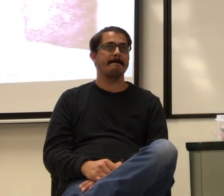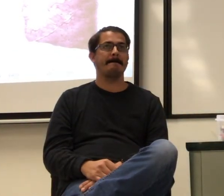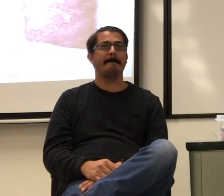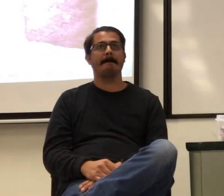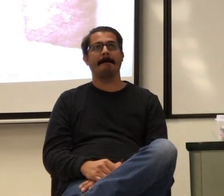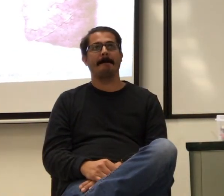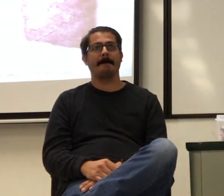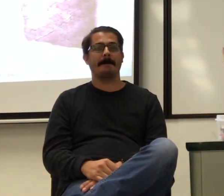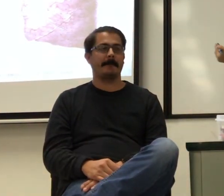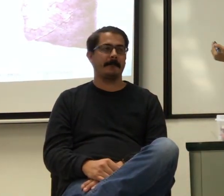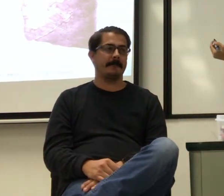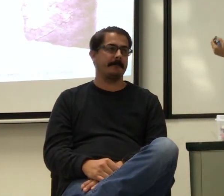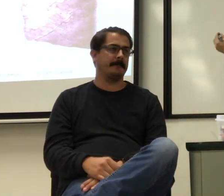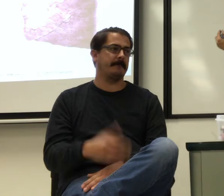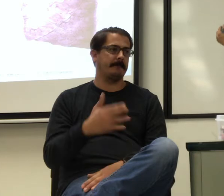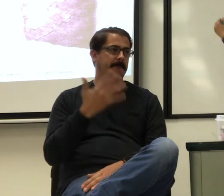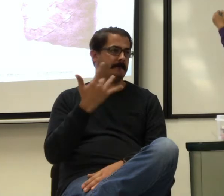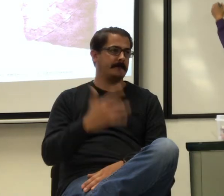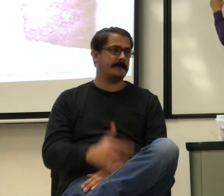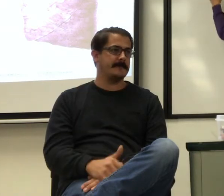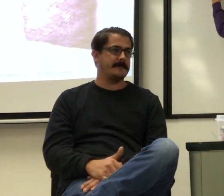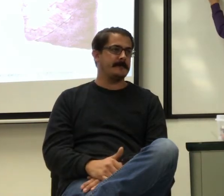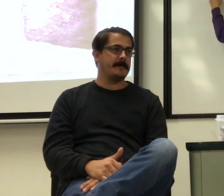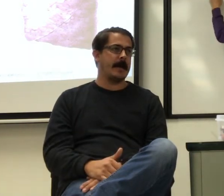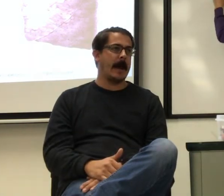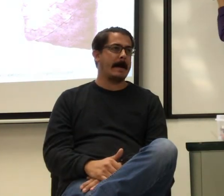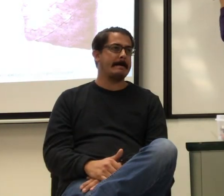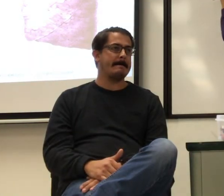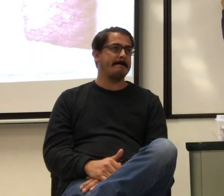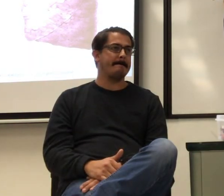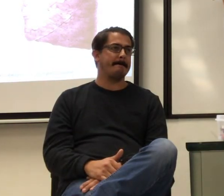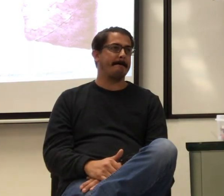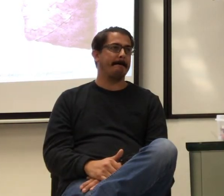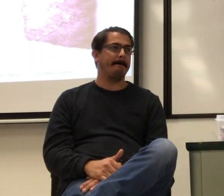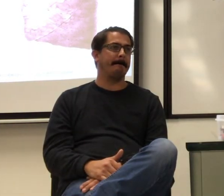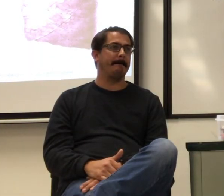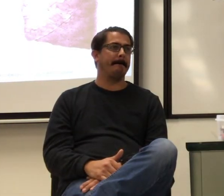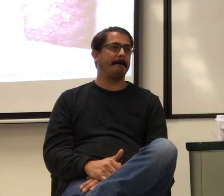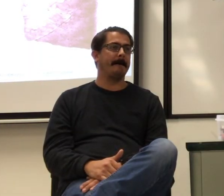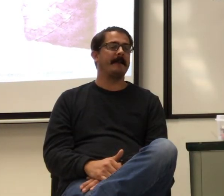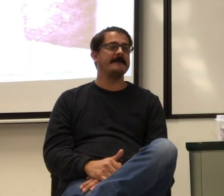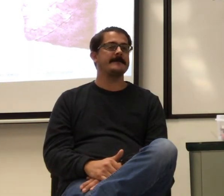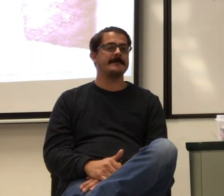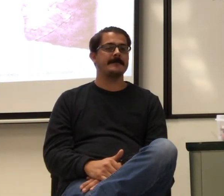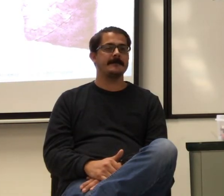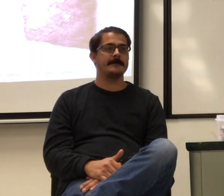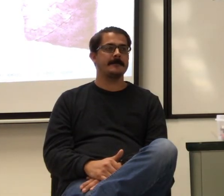You can tell it's the right lung if it's got 3 lobes. Superior lobe,